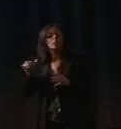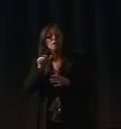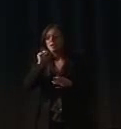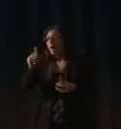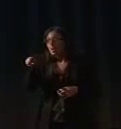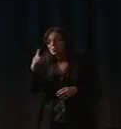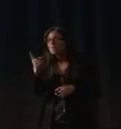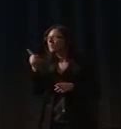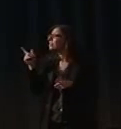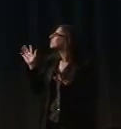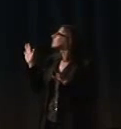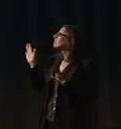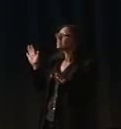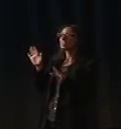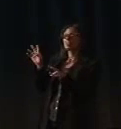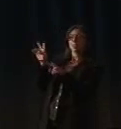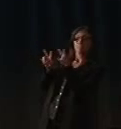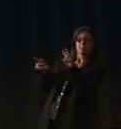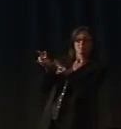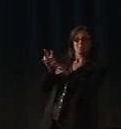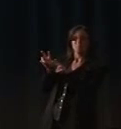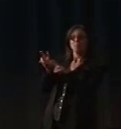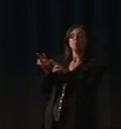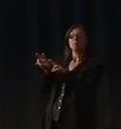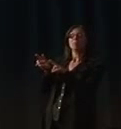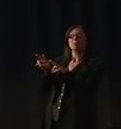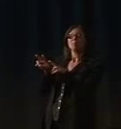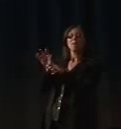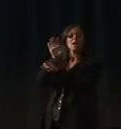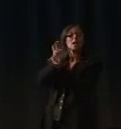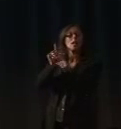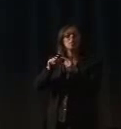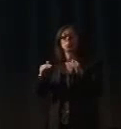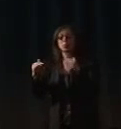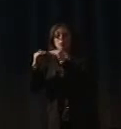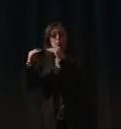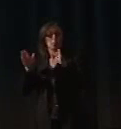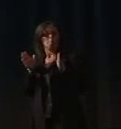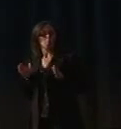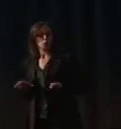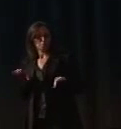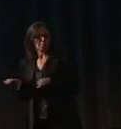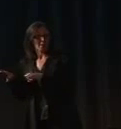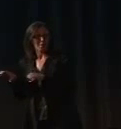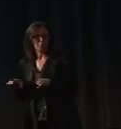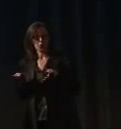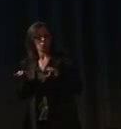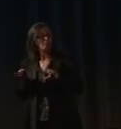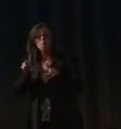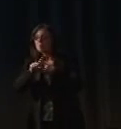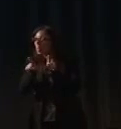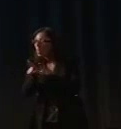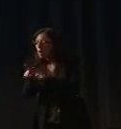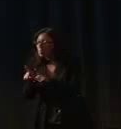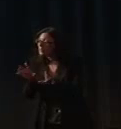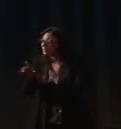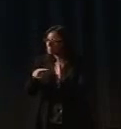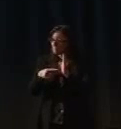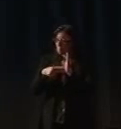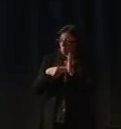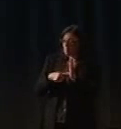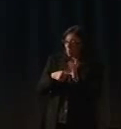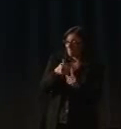behaving like a person does, but also at the level of, in the models themselves, of having